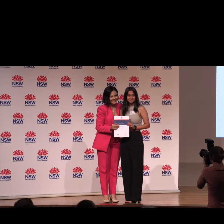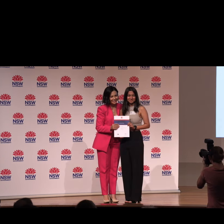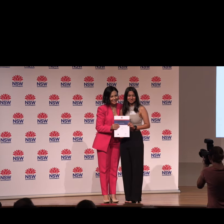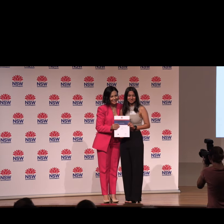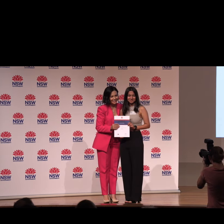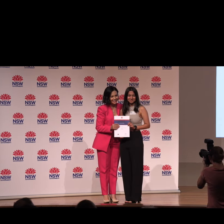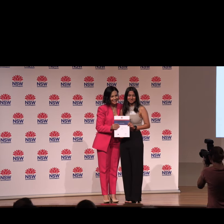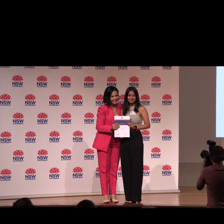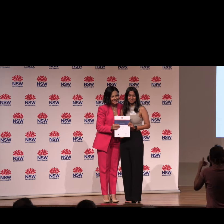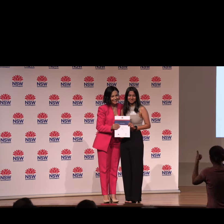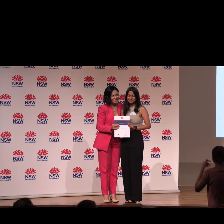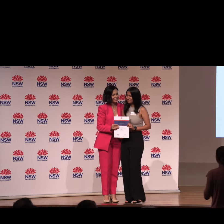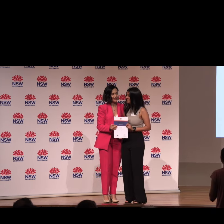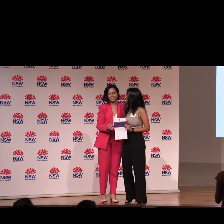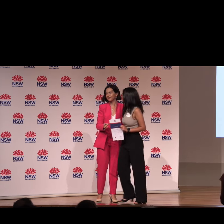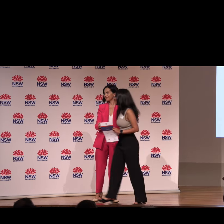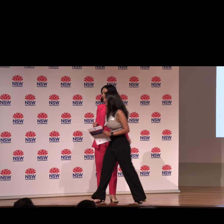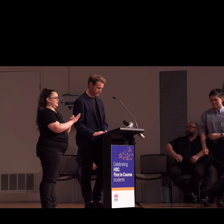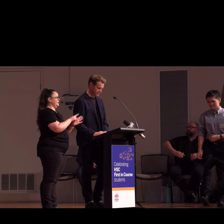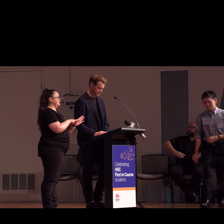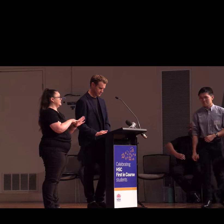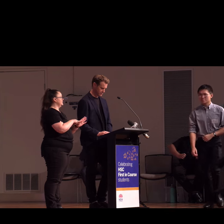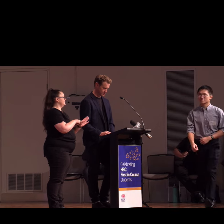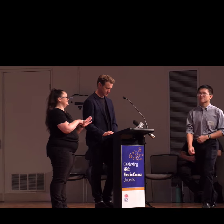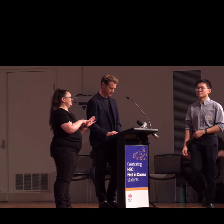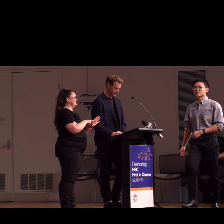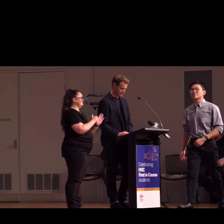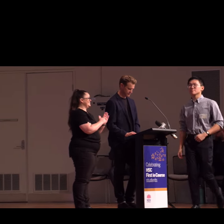And Timothy Zhao, William Clark College.